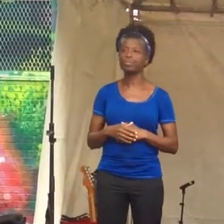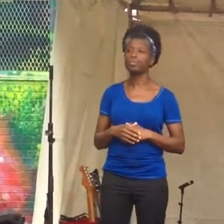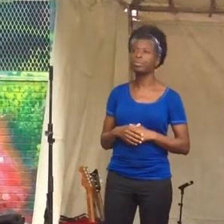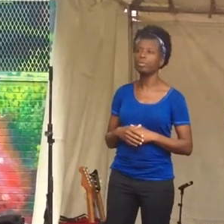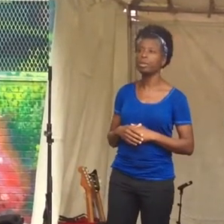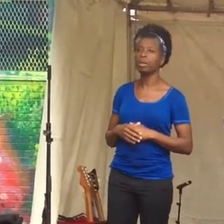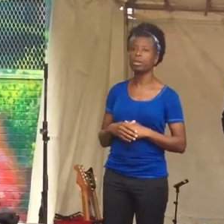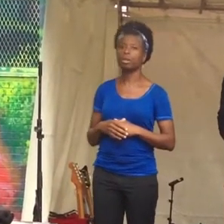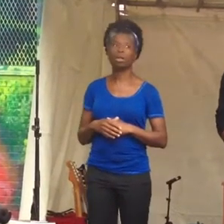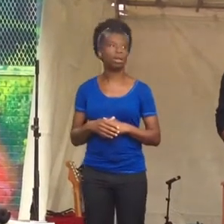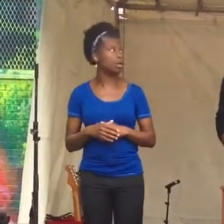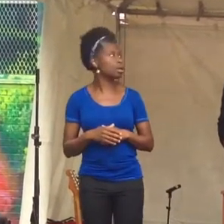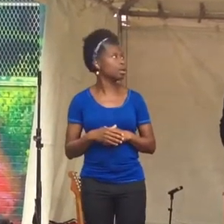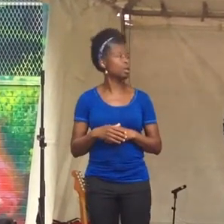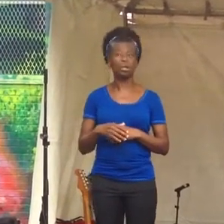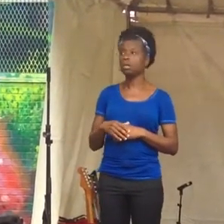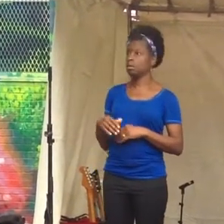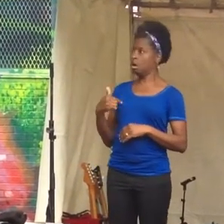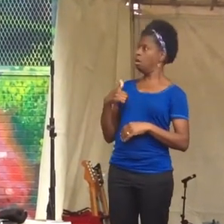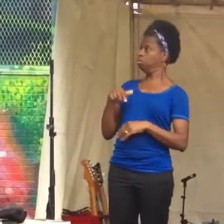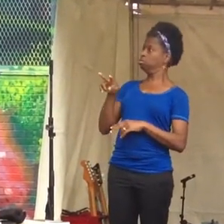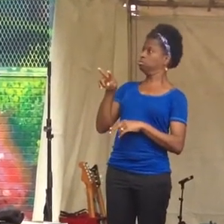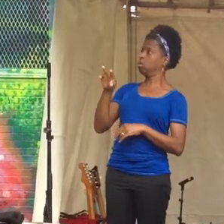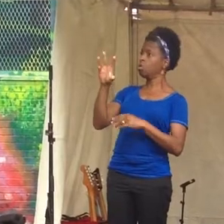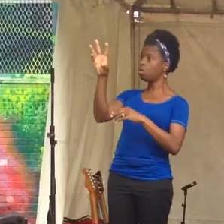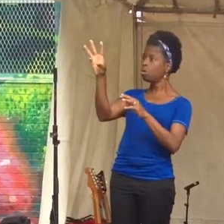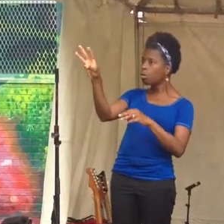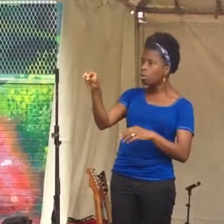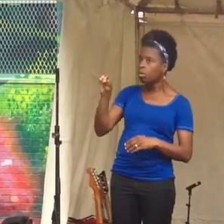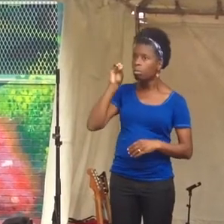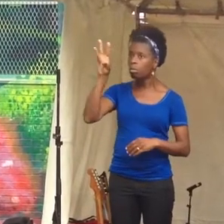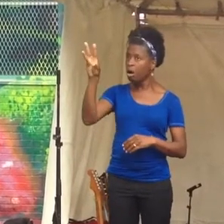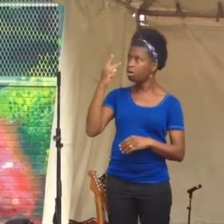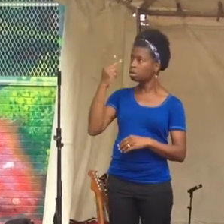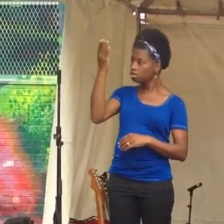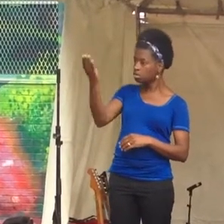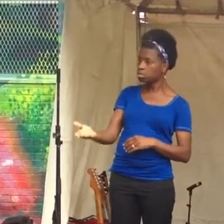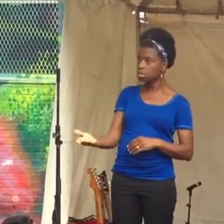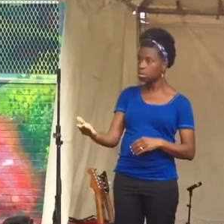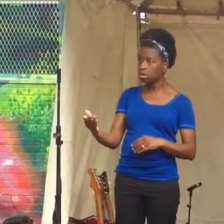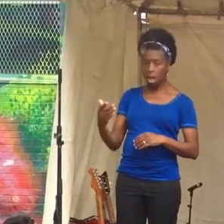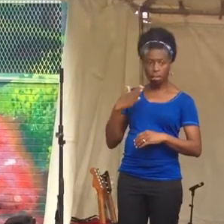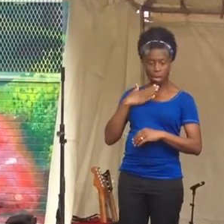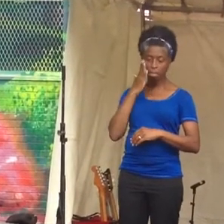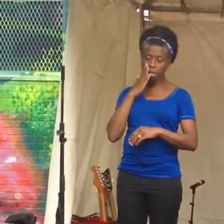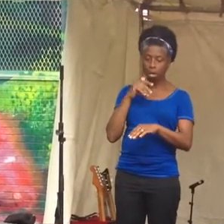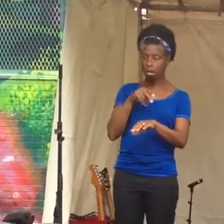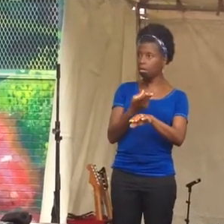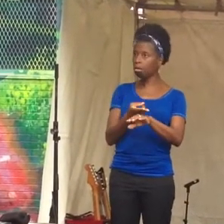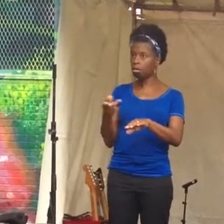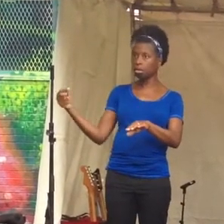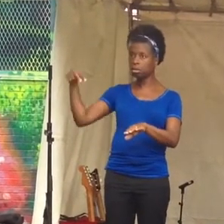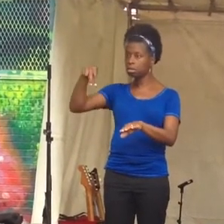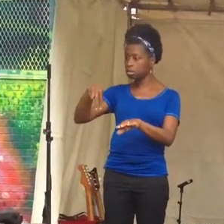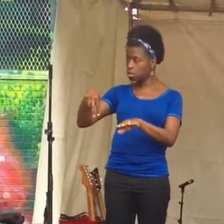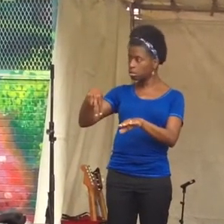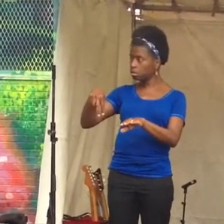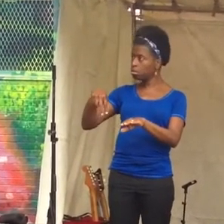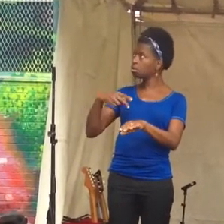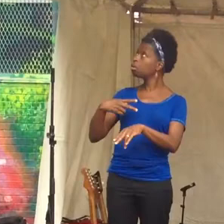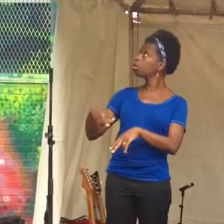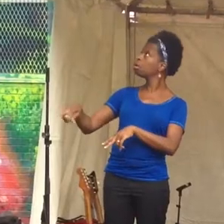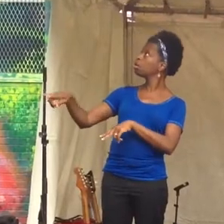Salt Lake Jove, I says him standing by my bed. They framed